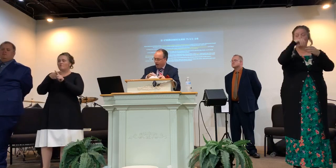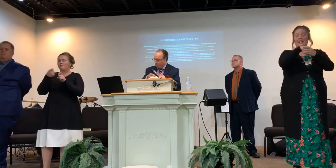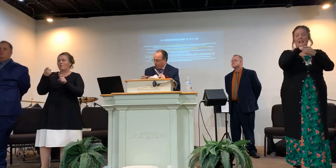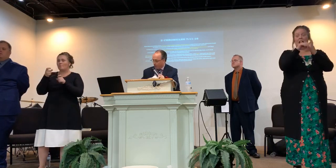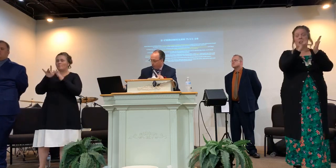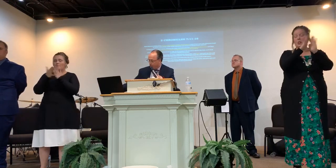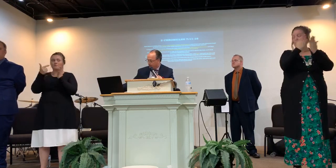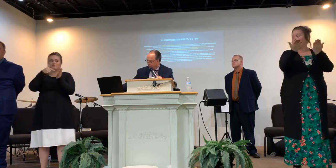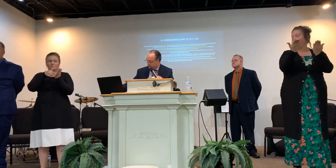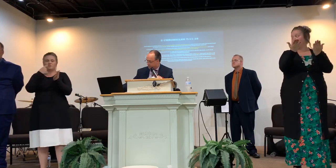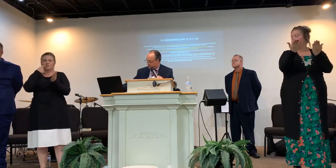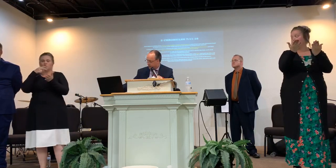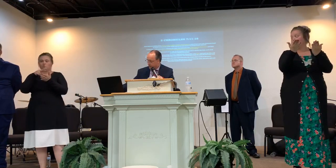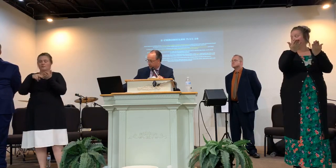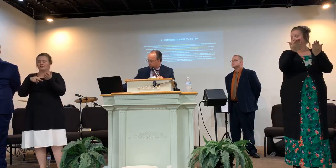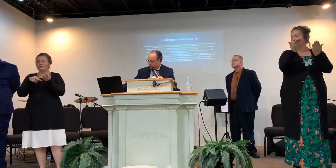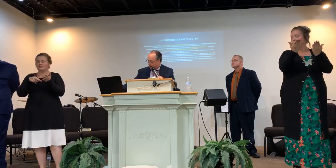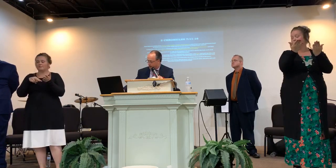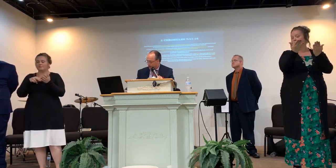in the Bible that we read.